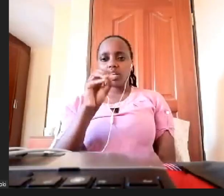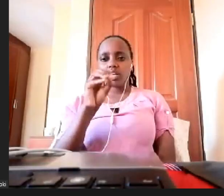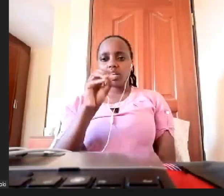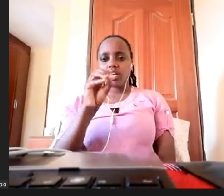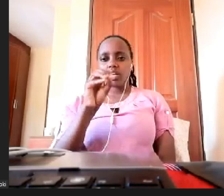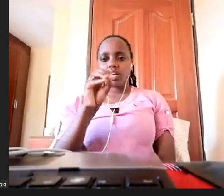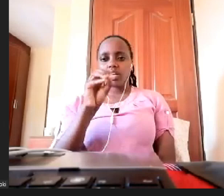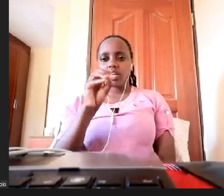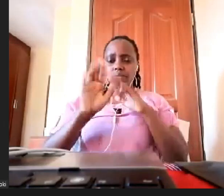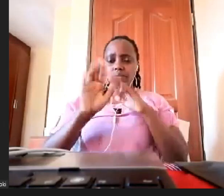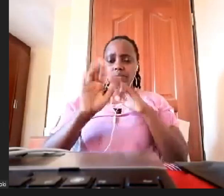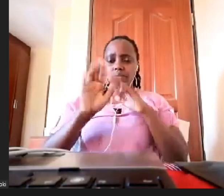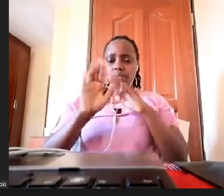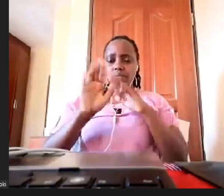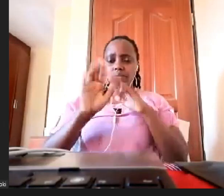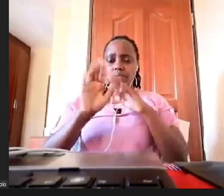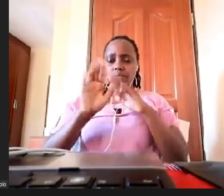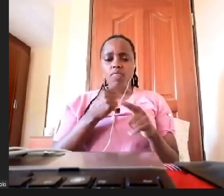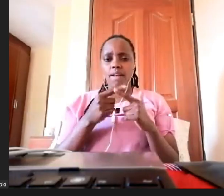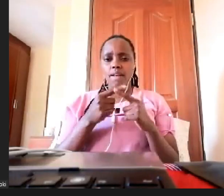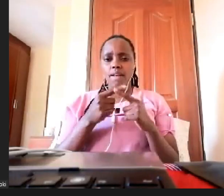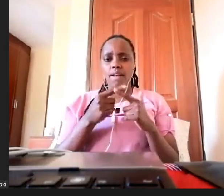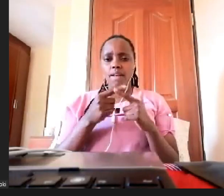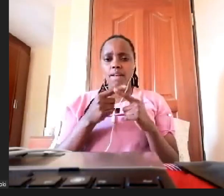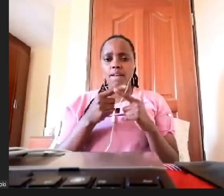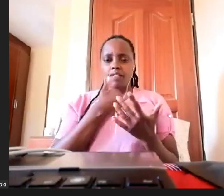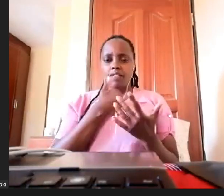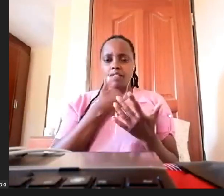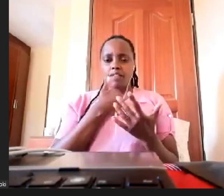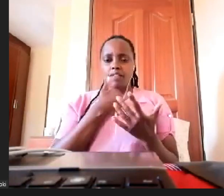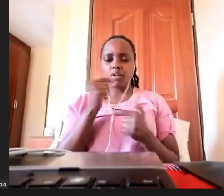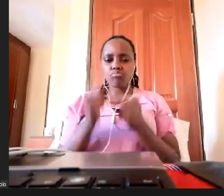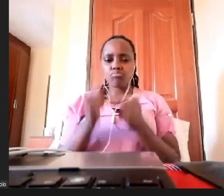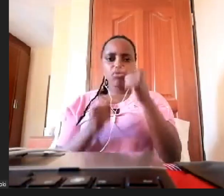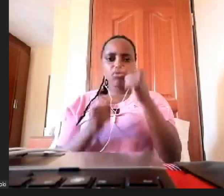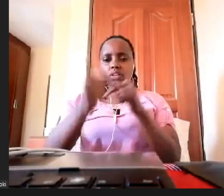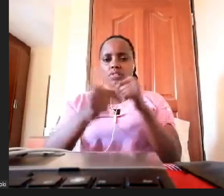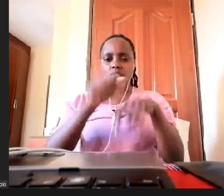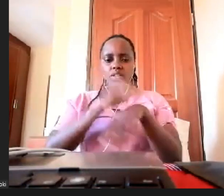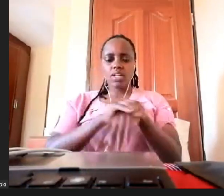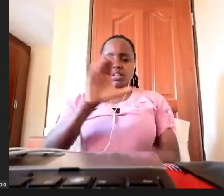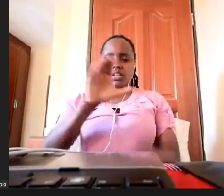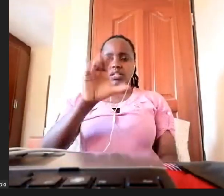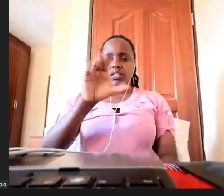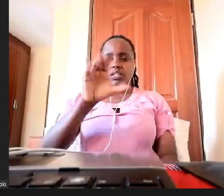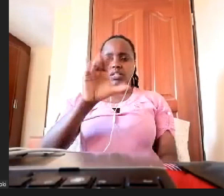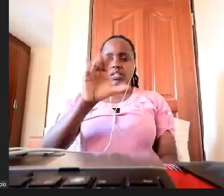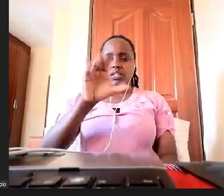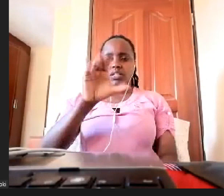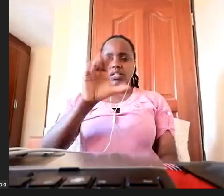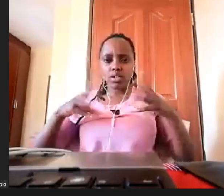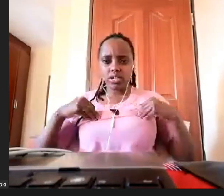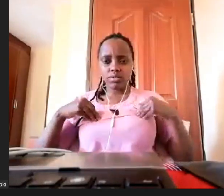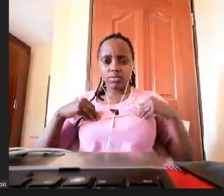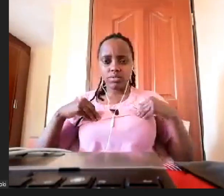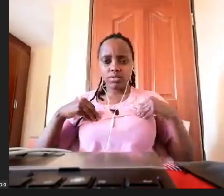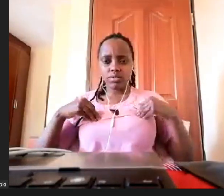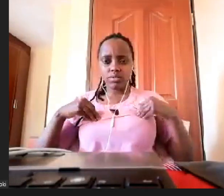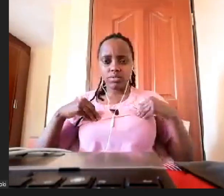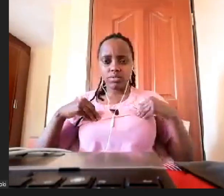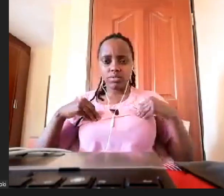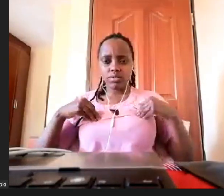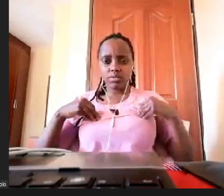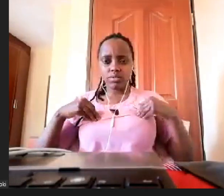report. And then we had, of course, a process of getting CSOs to sort of endorse the report, which is